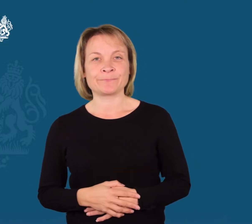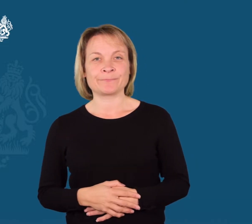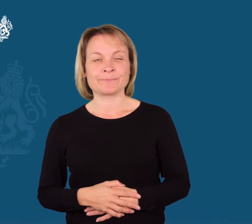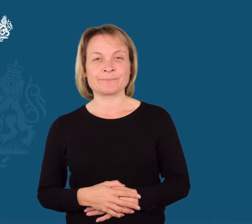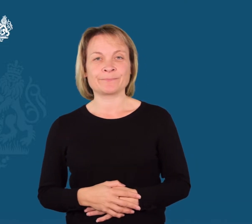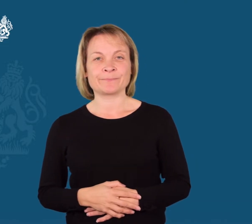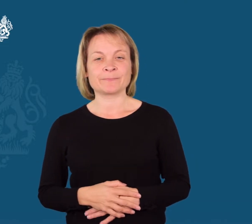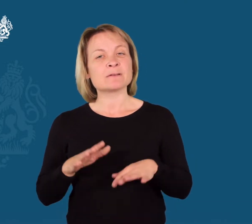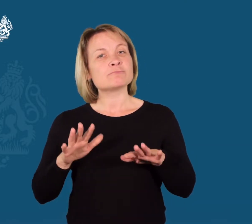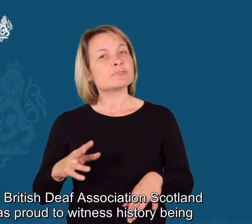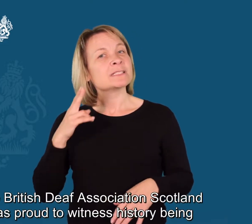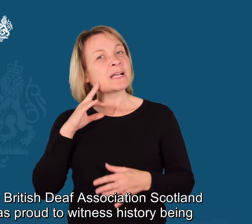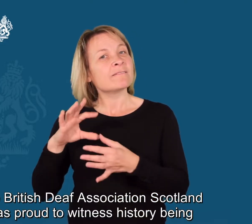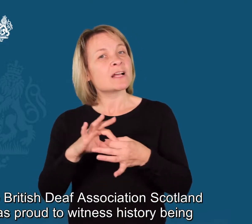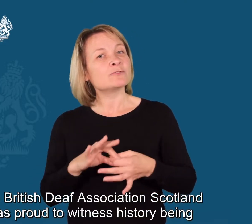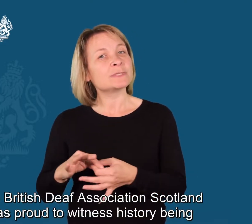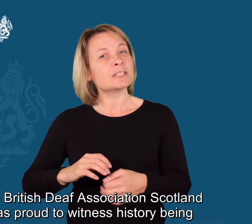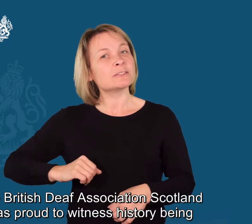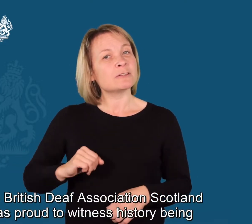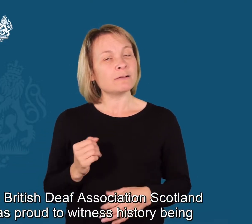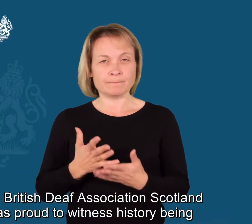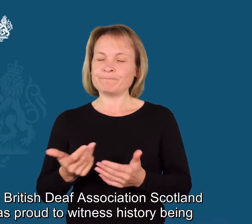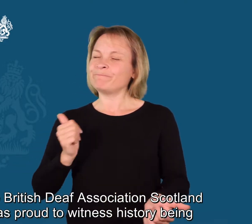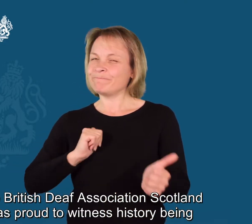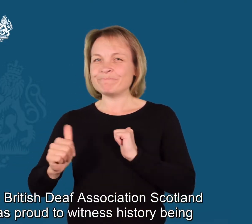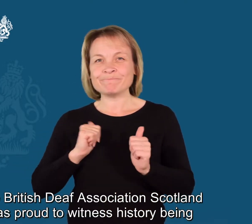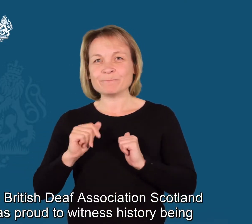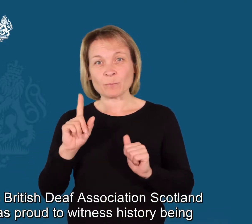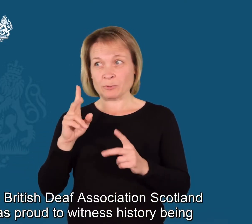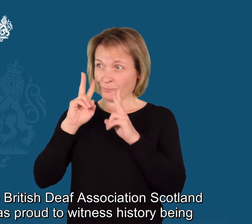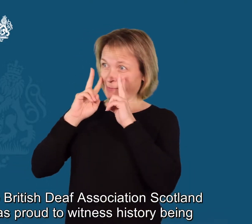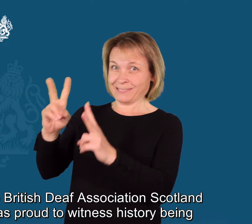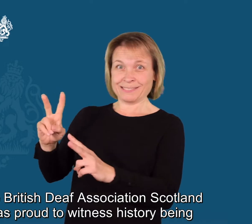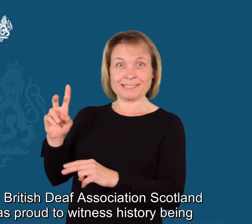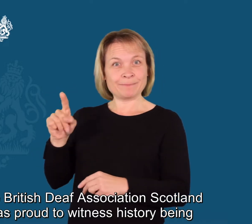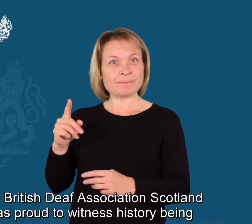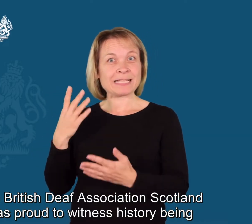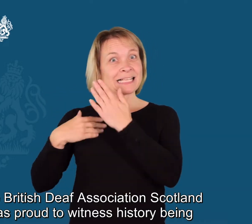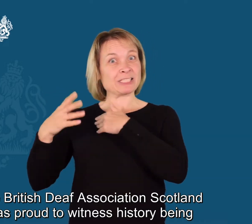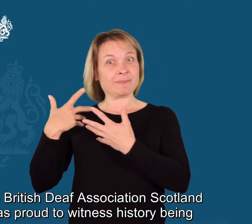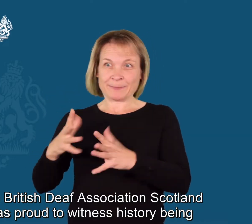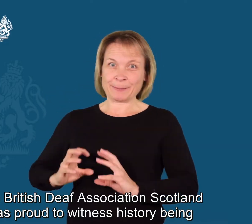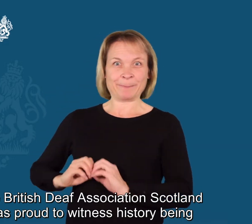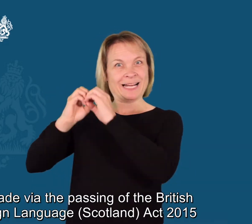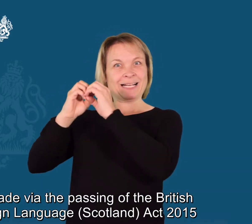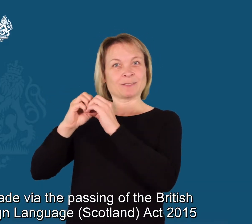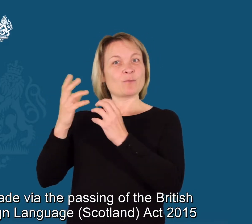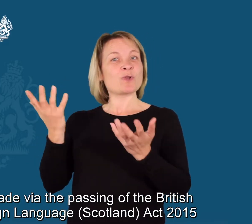The British Deaf Association Scotland was proud to witness history being made via the passing of the British Sign Language Scotland Act